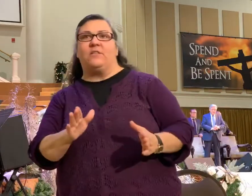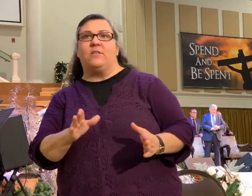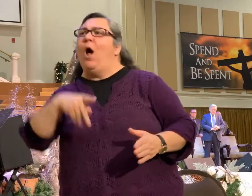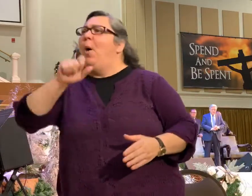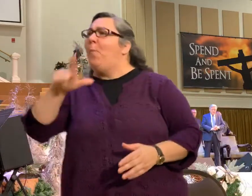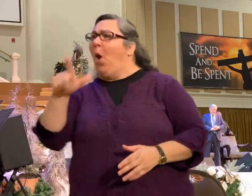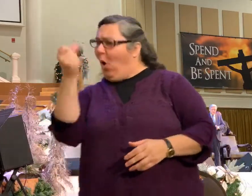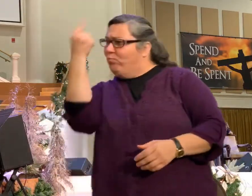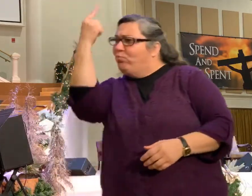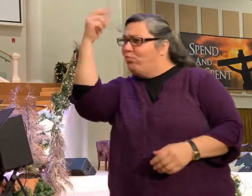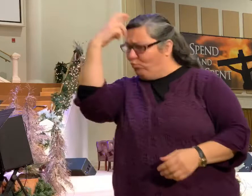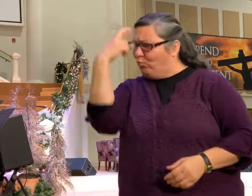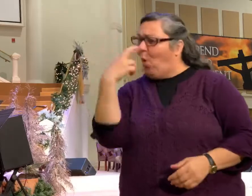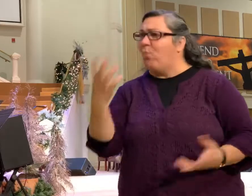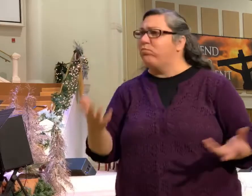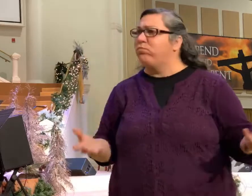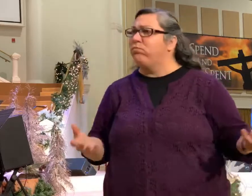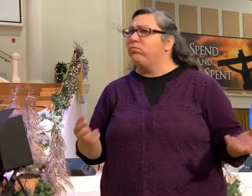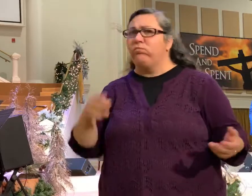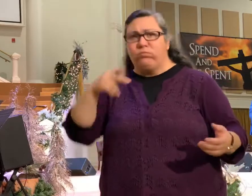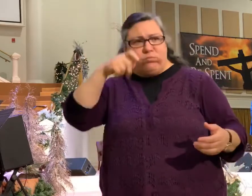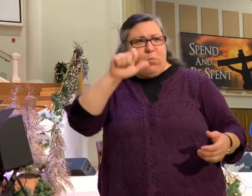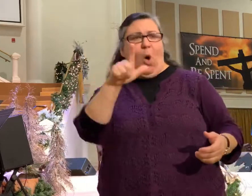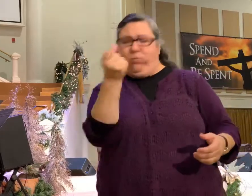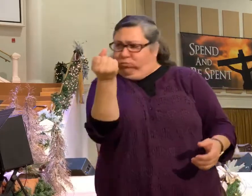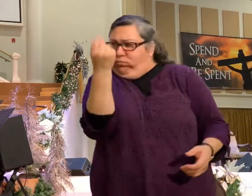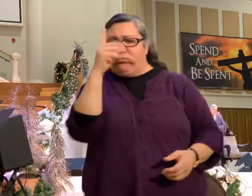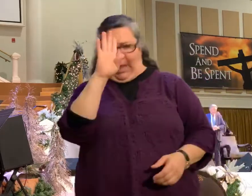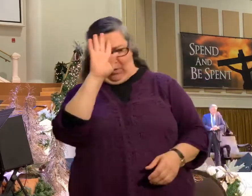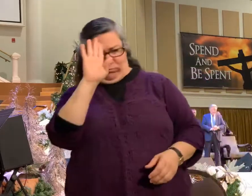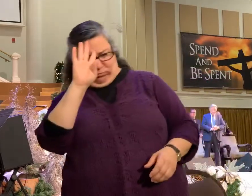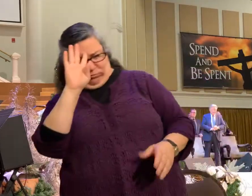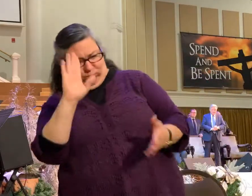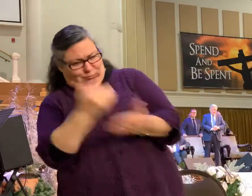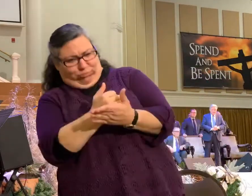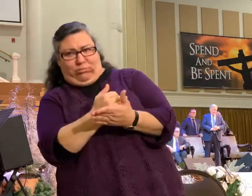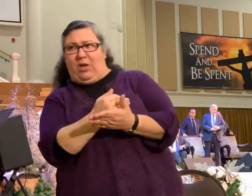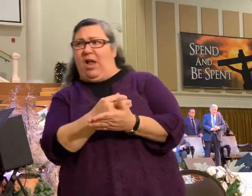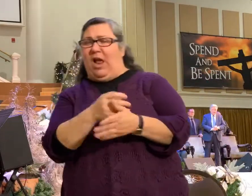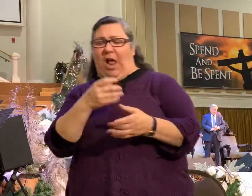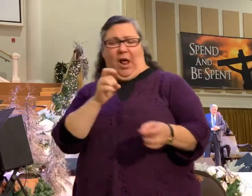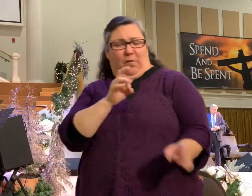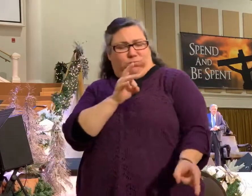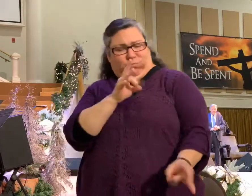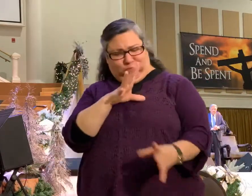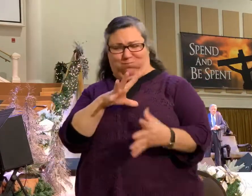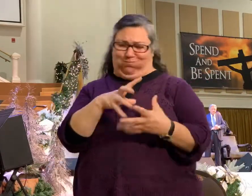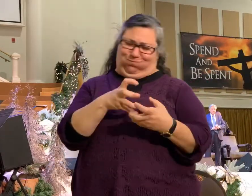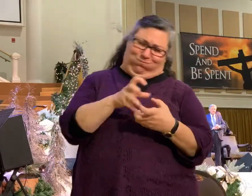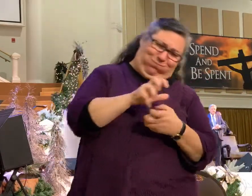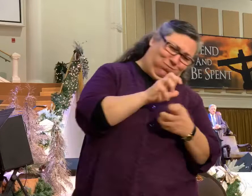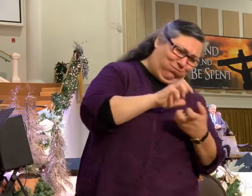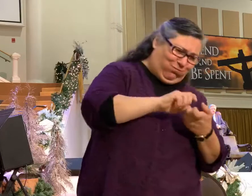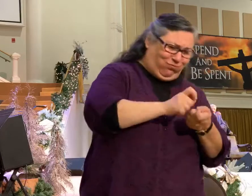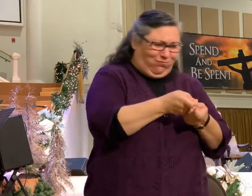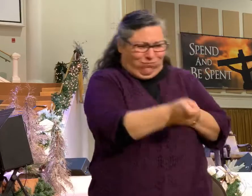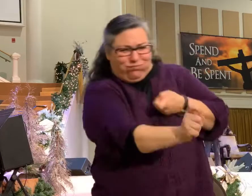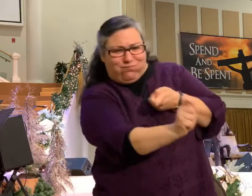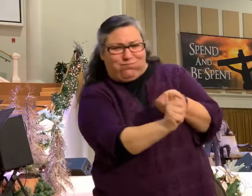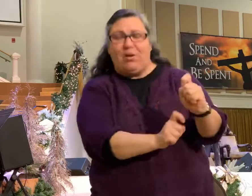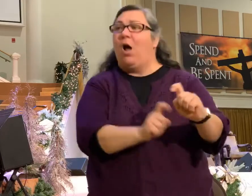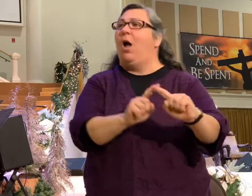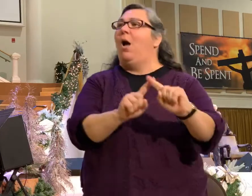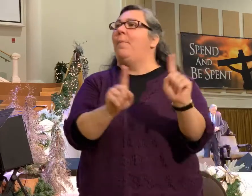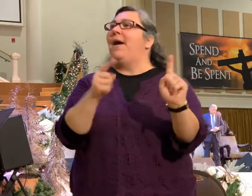Rome. He knew about their perversion. He knew about their cruelty. In fact, he would die himself. But he said, in